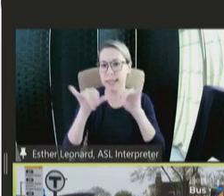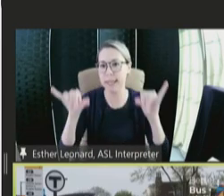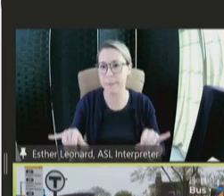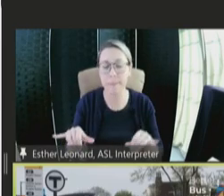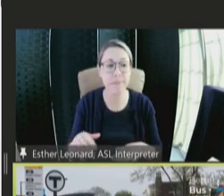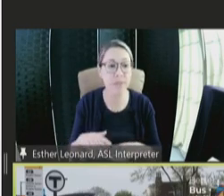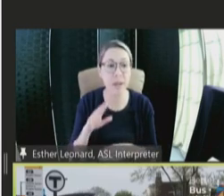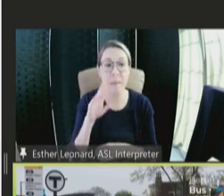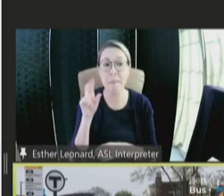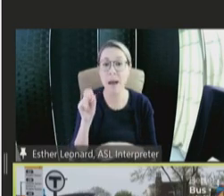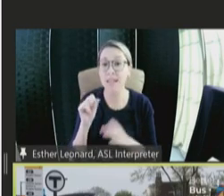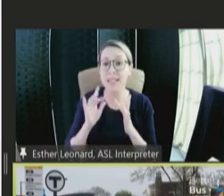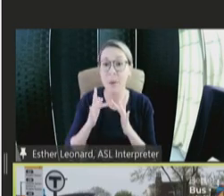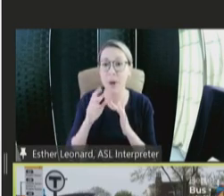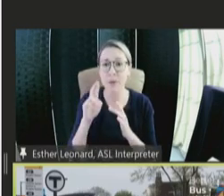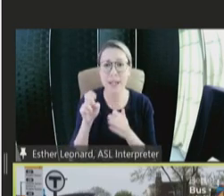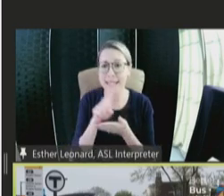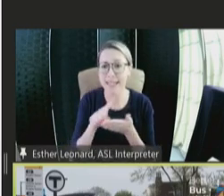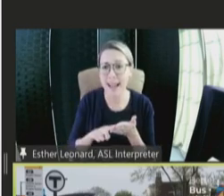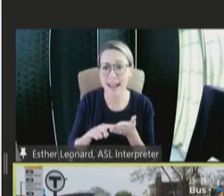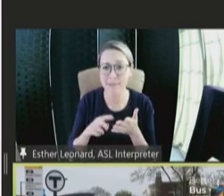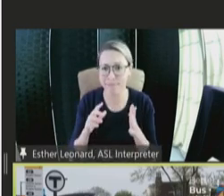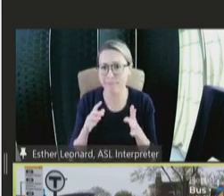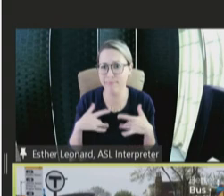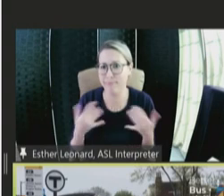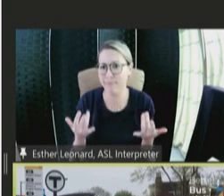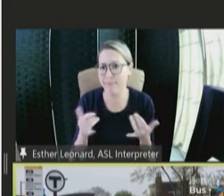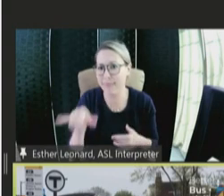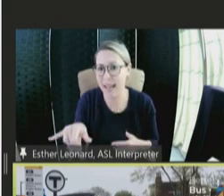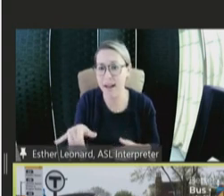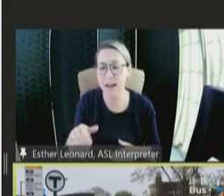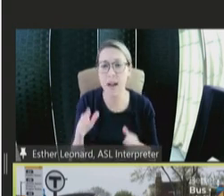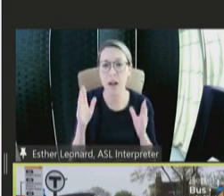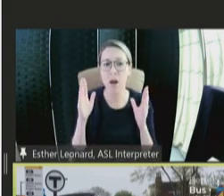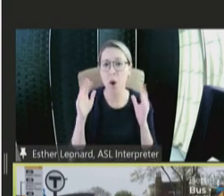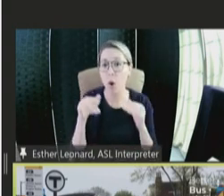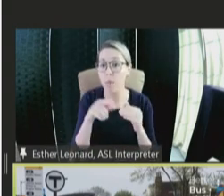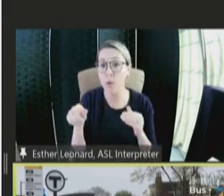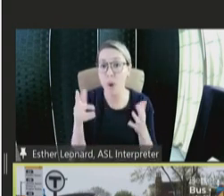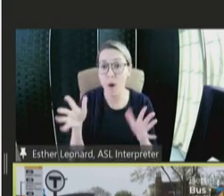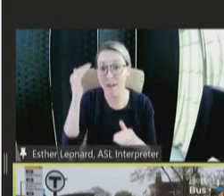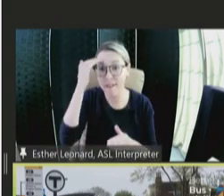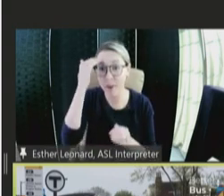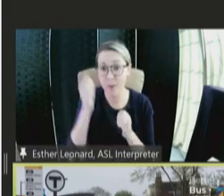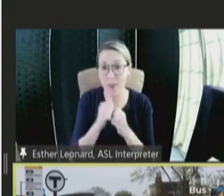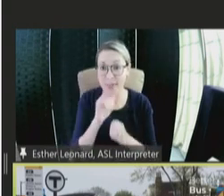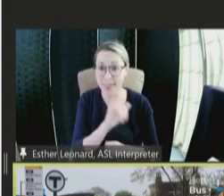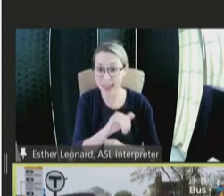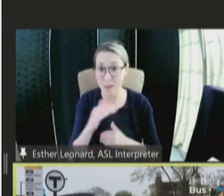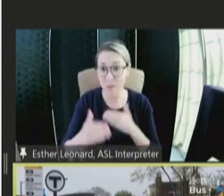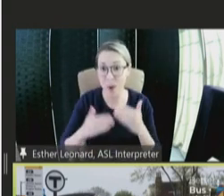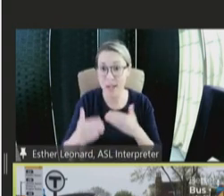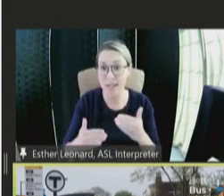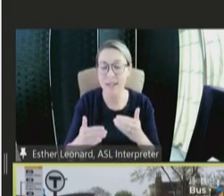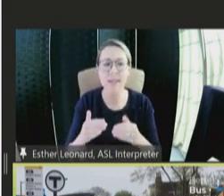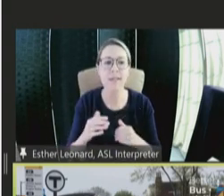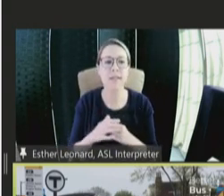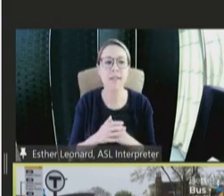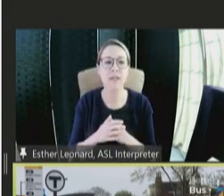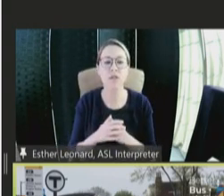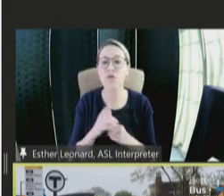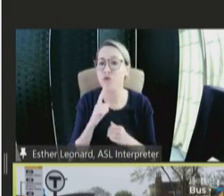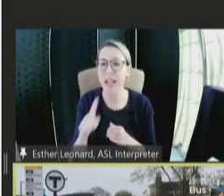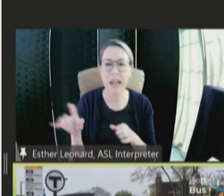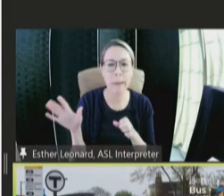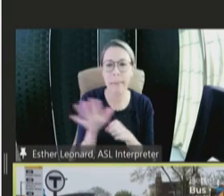the bus network redesign? Hopefully everyone here is already familiar with this process, but it is a complete